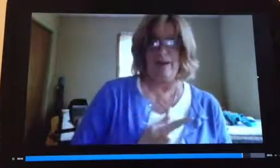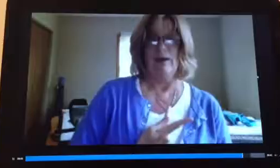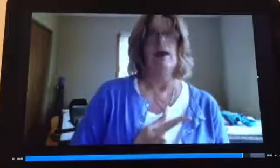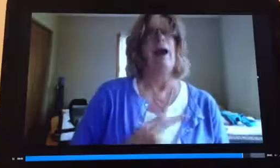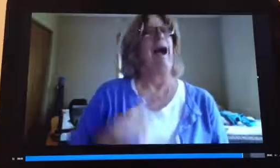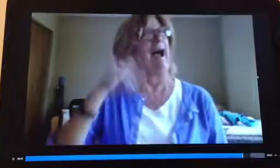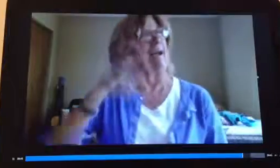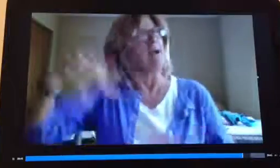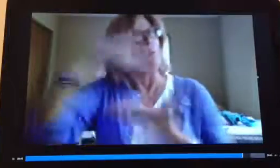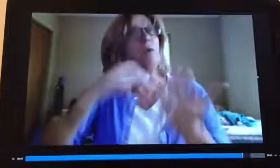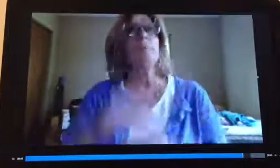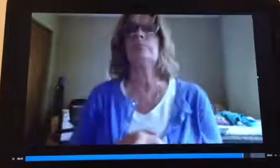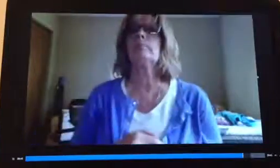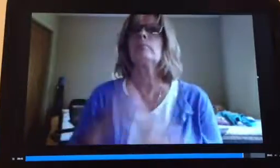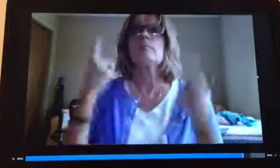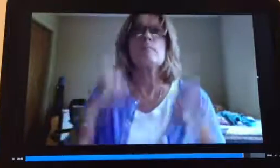just kind of relax a little bit.